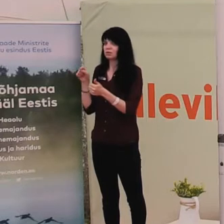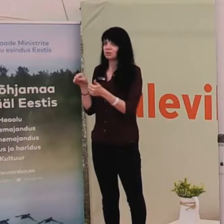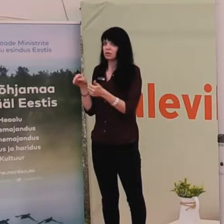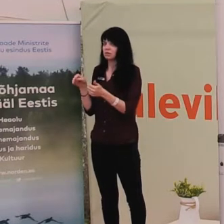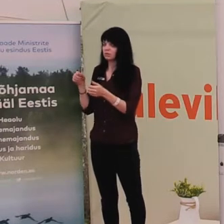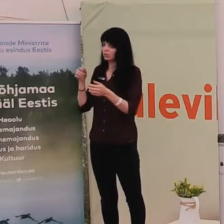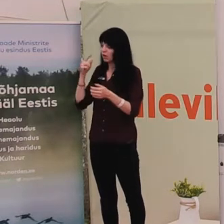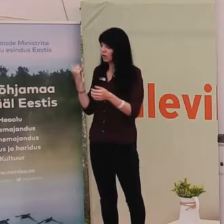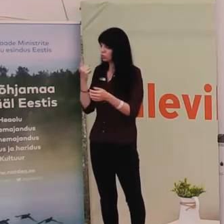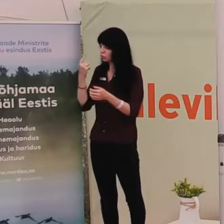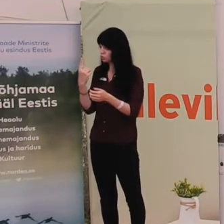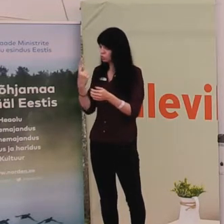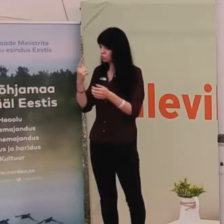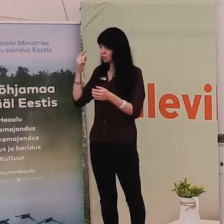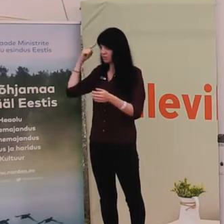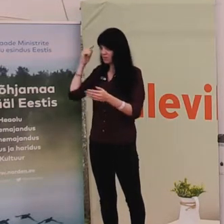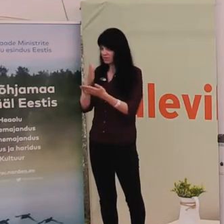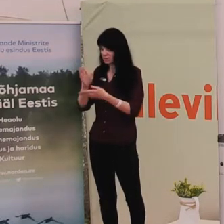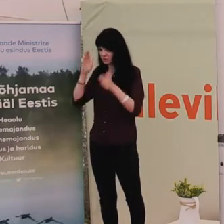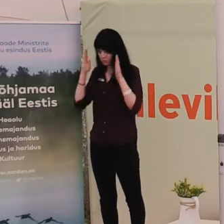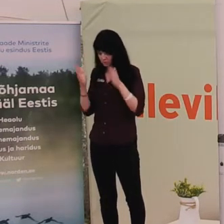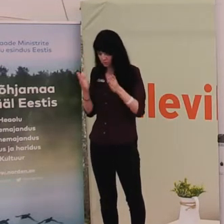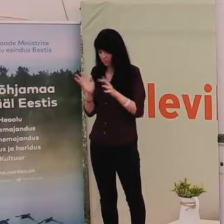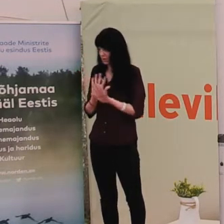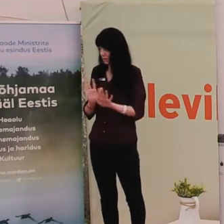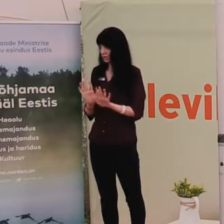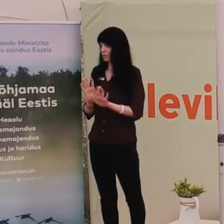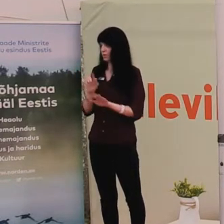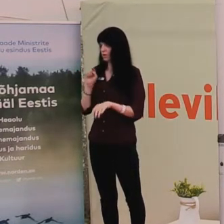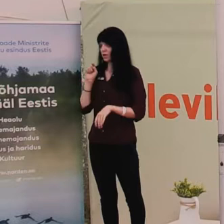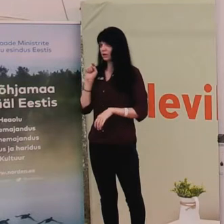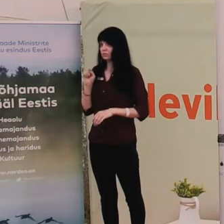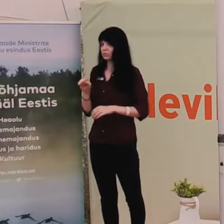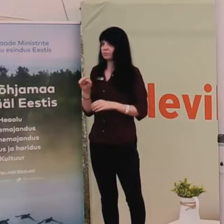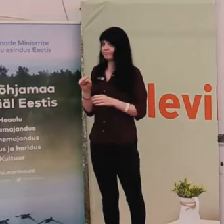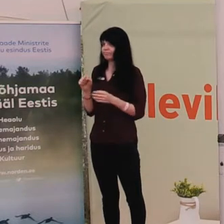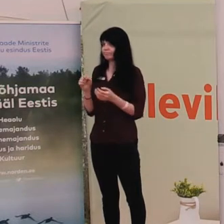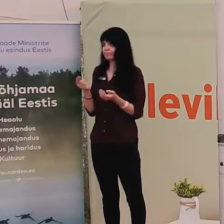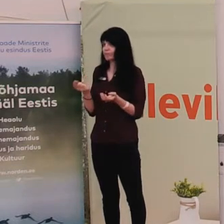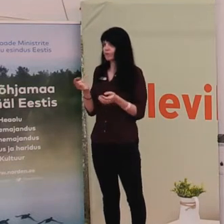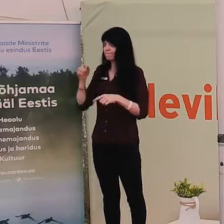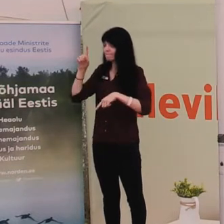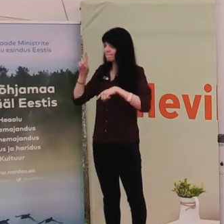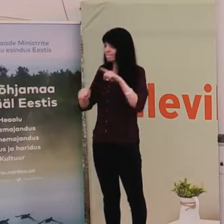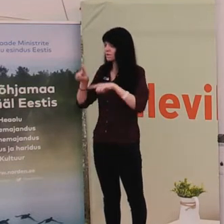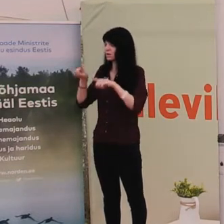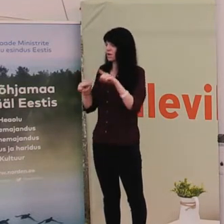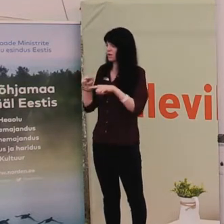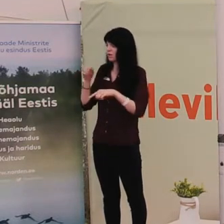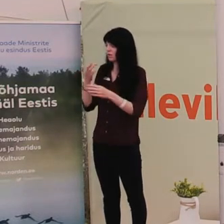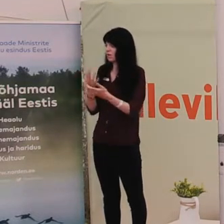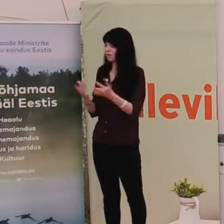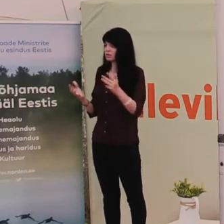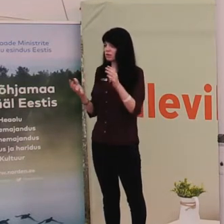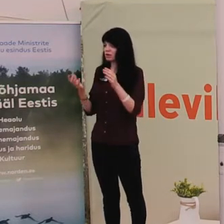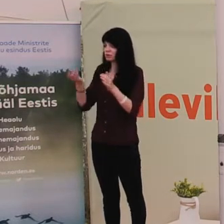thinking. There is massive evidence that things have gone worse since the Second